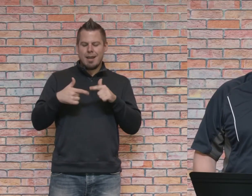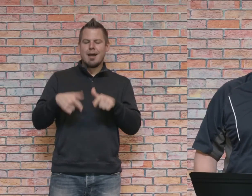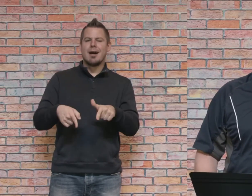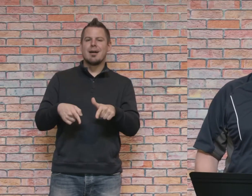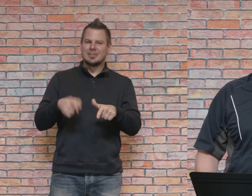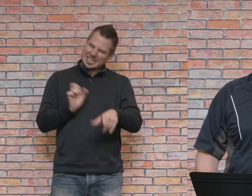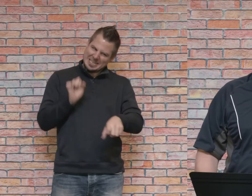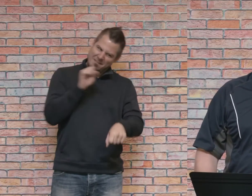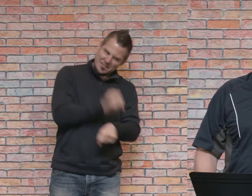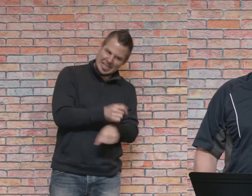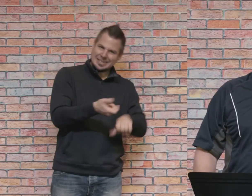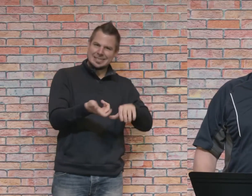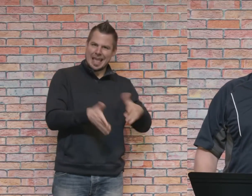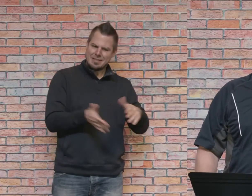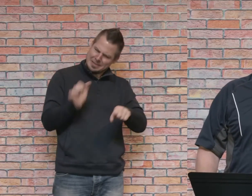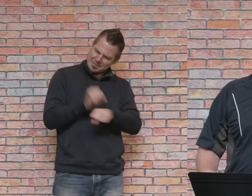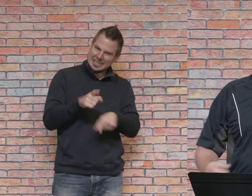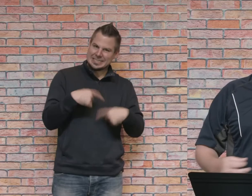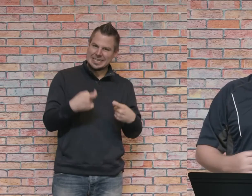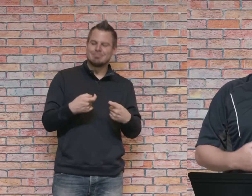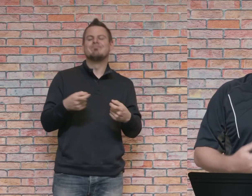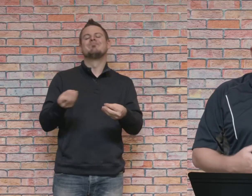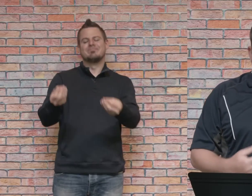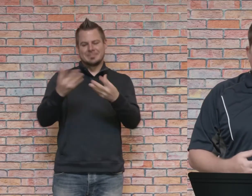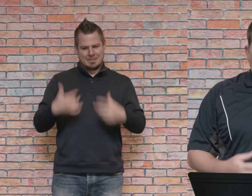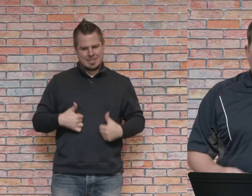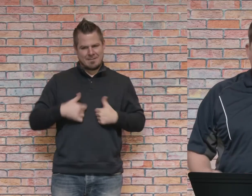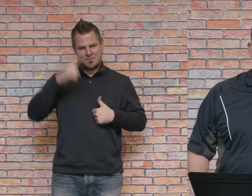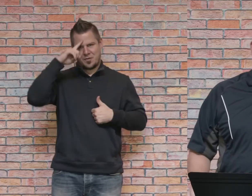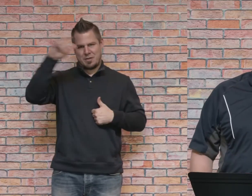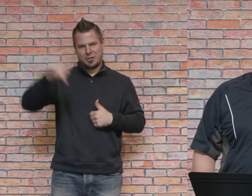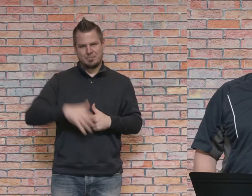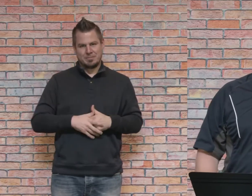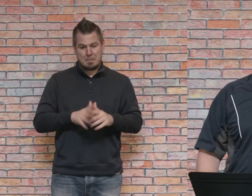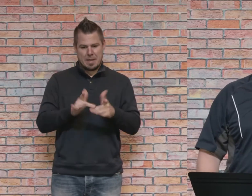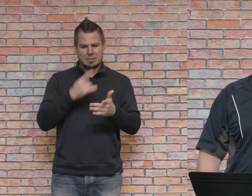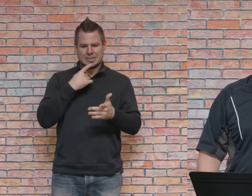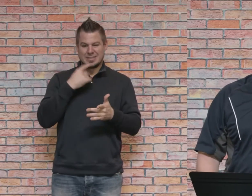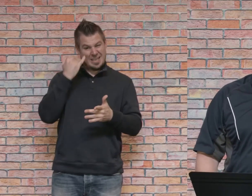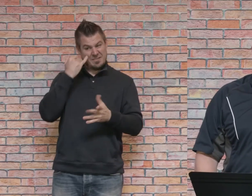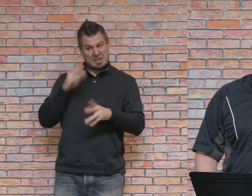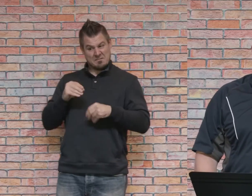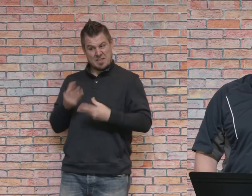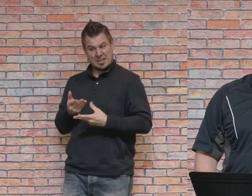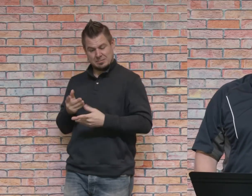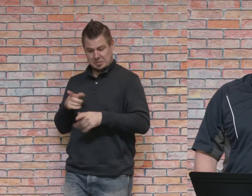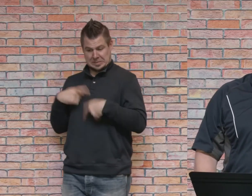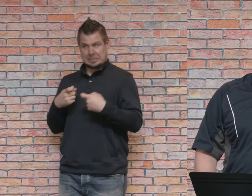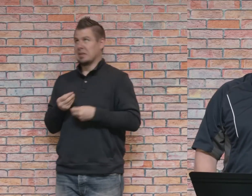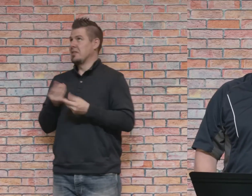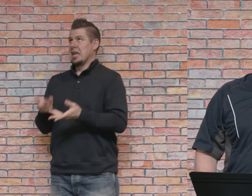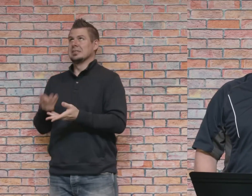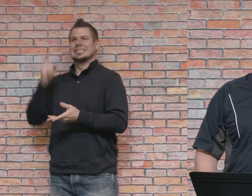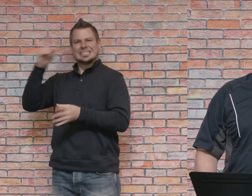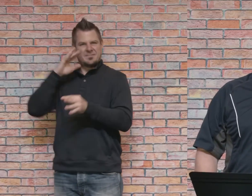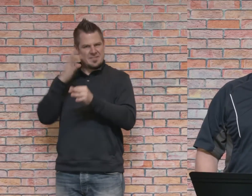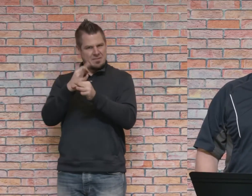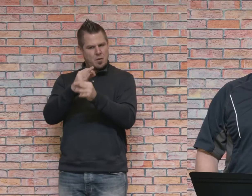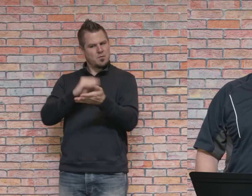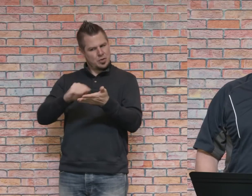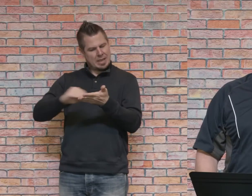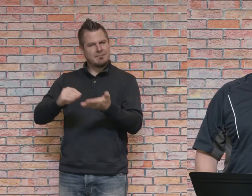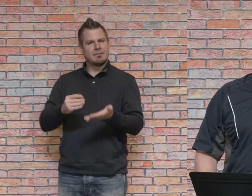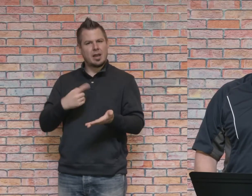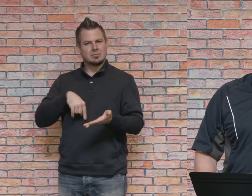life. The Bible says that if we confess our sins, he is faithful to forgive us. And it also says that